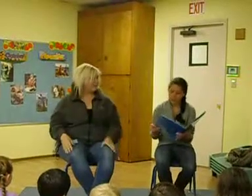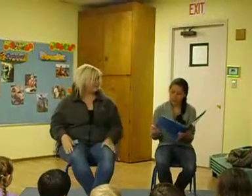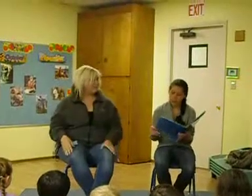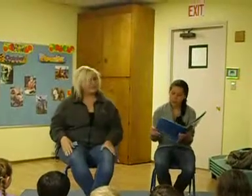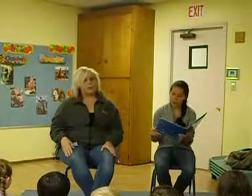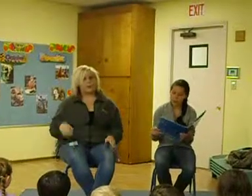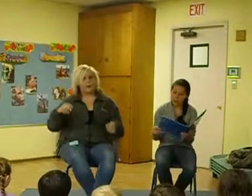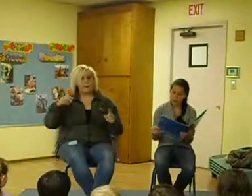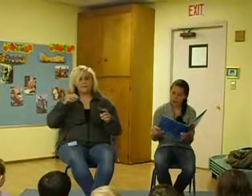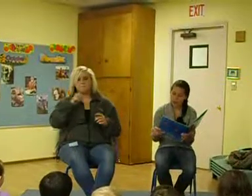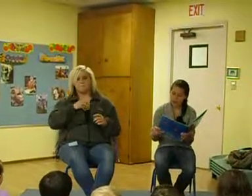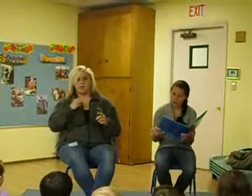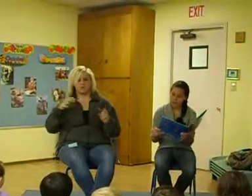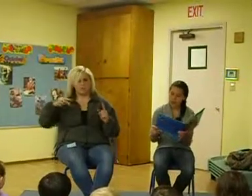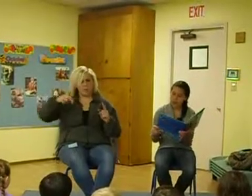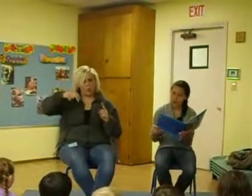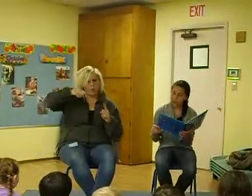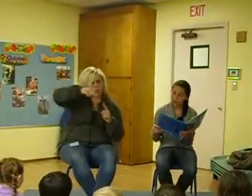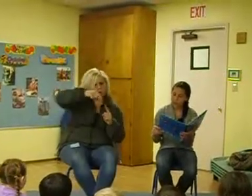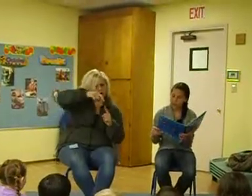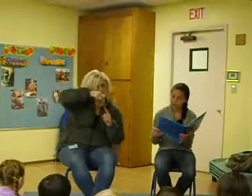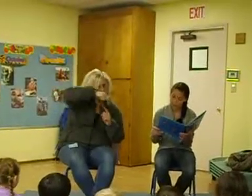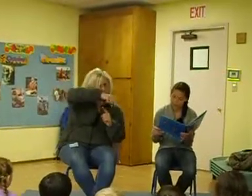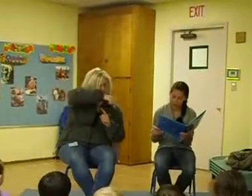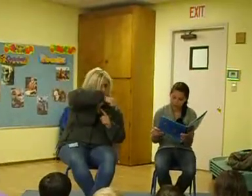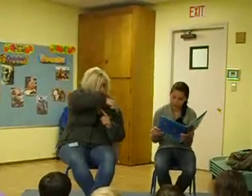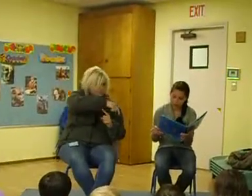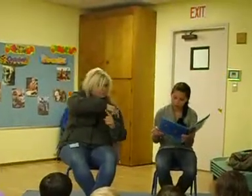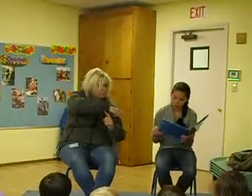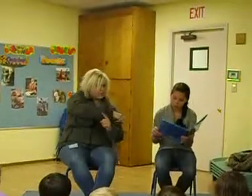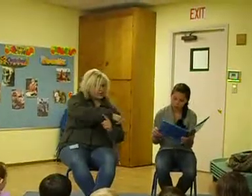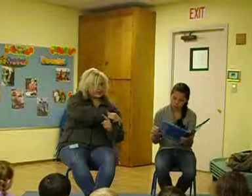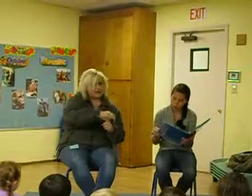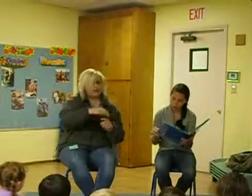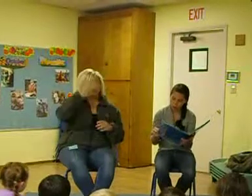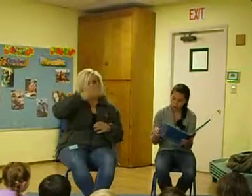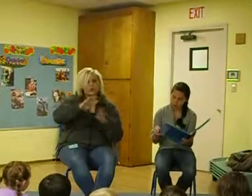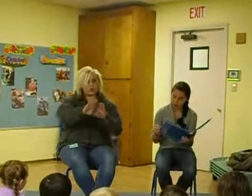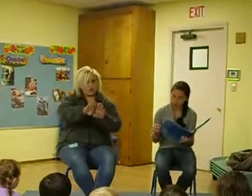He ran to the stairs and took them 3 at a time. He reached the door and pulled it open.